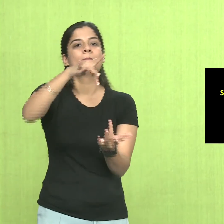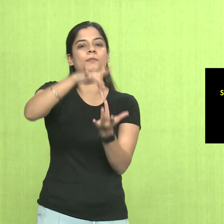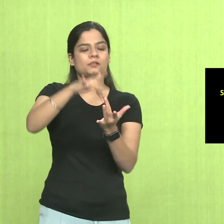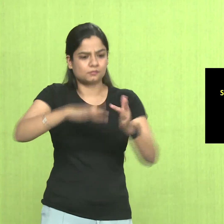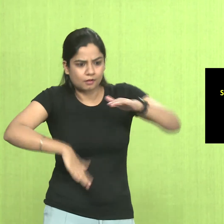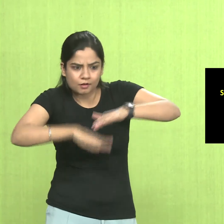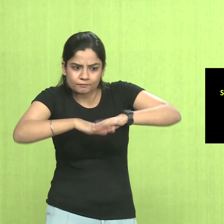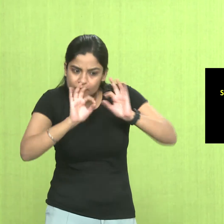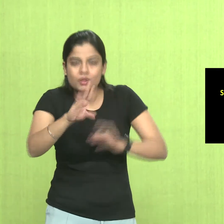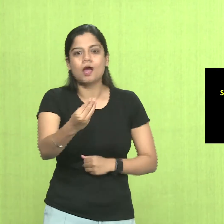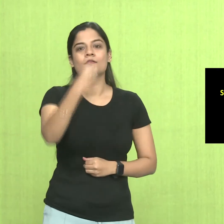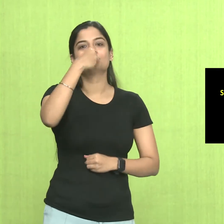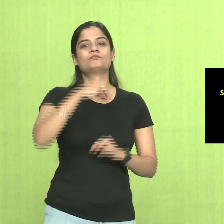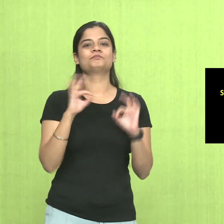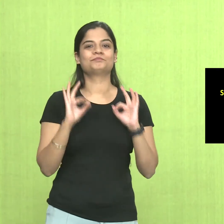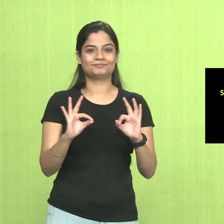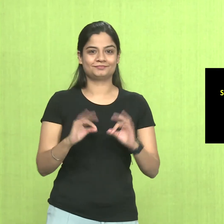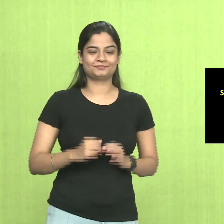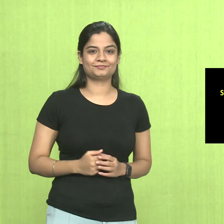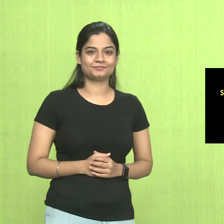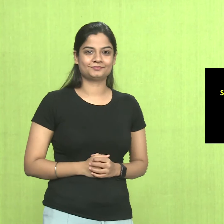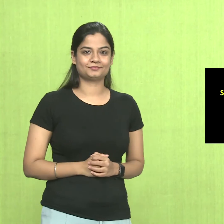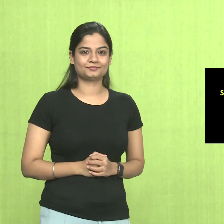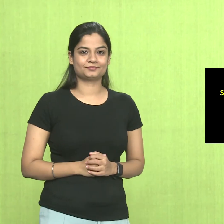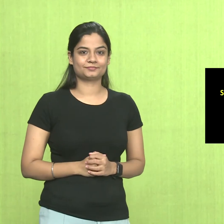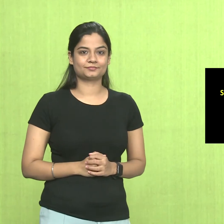Overcooking can lose the nutrients, so don't overcook.